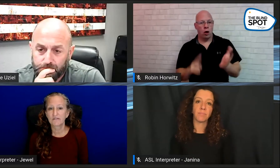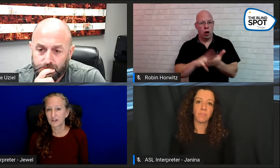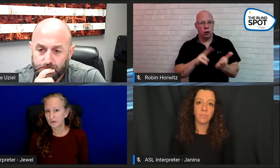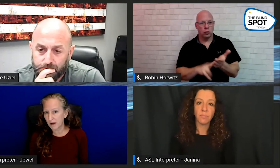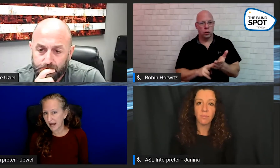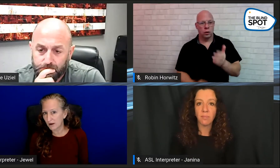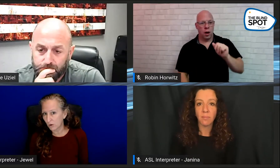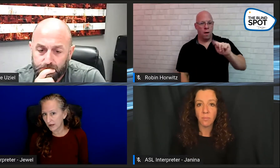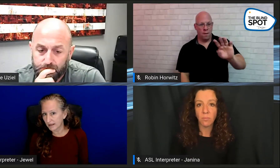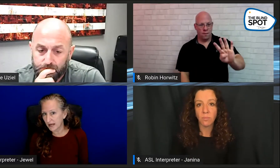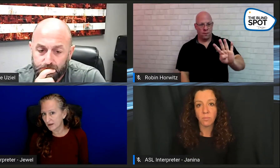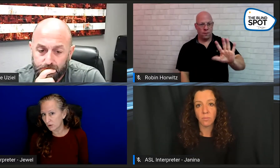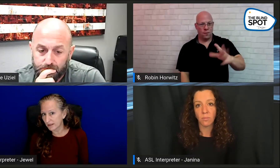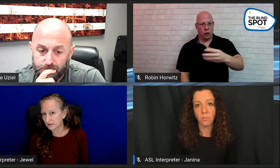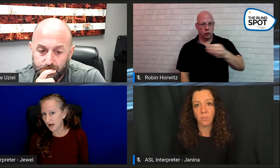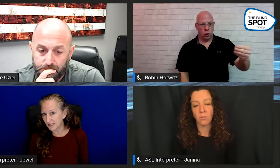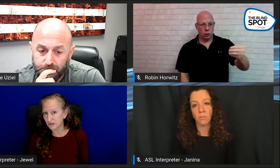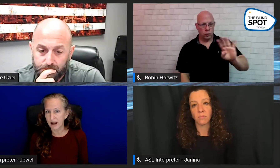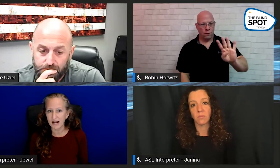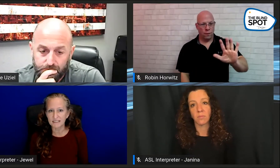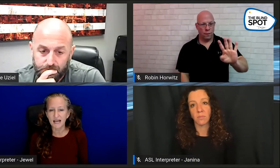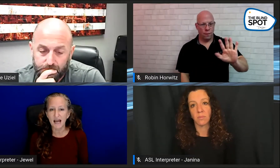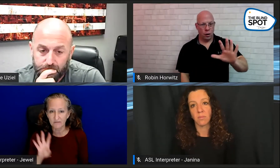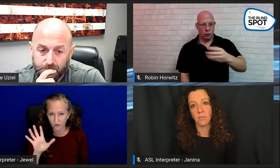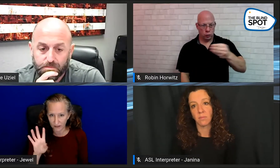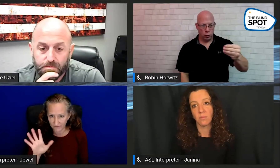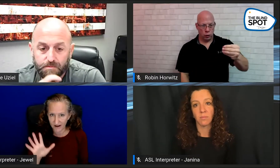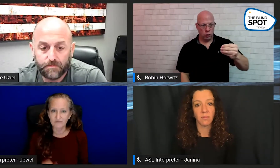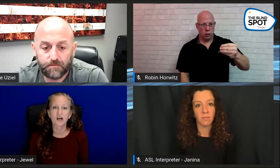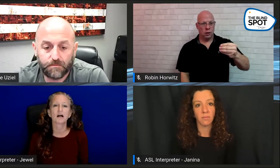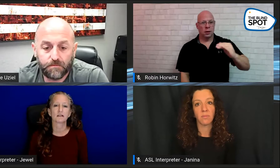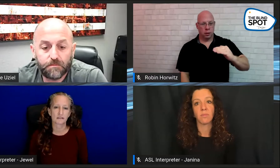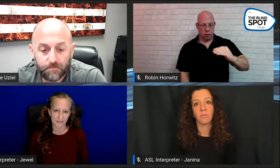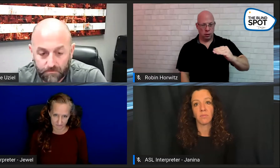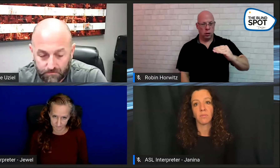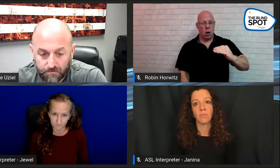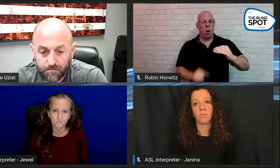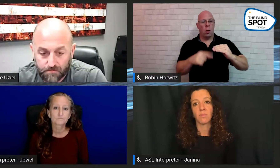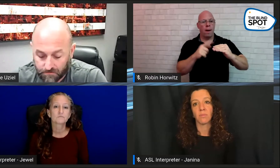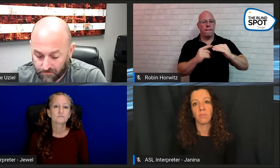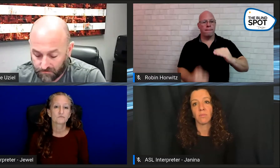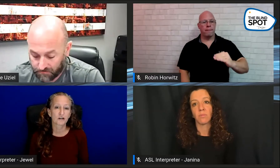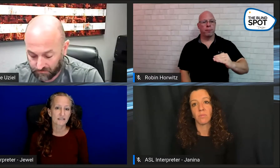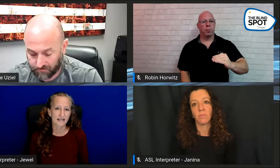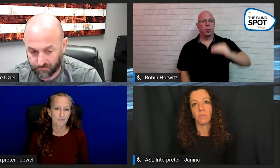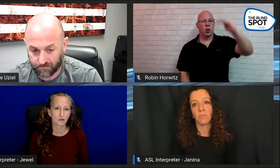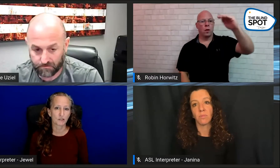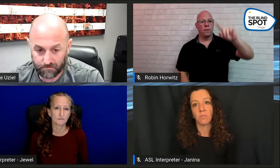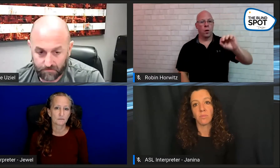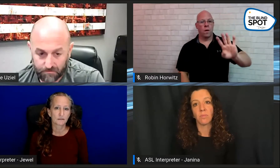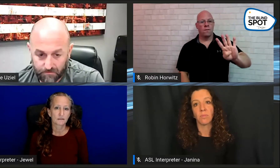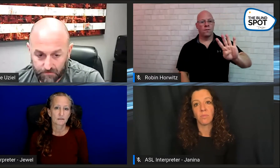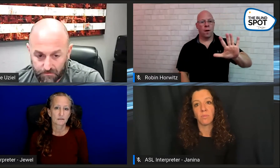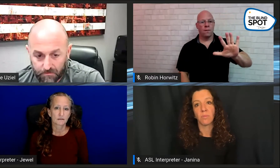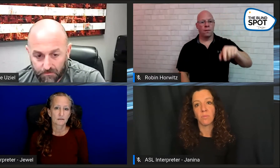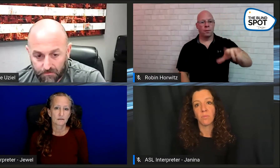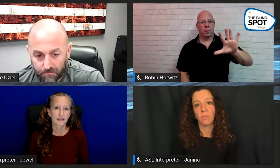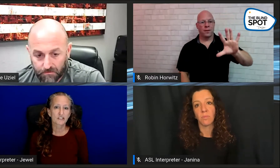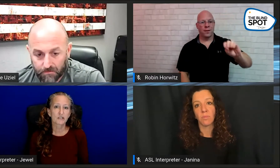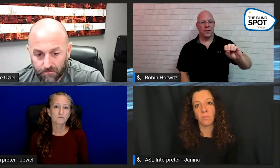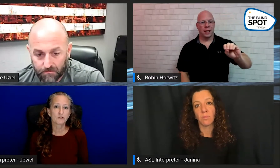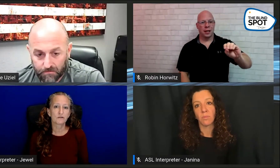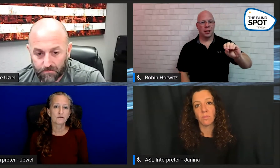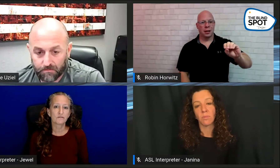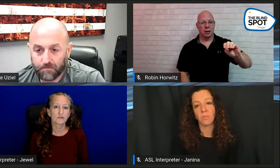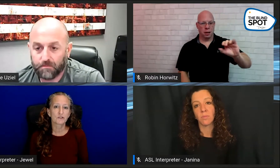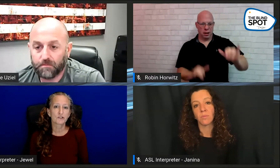So if you buy an oil contract at $45, for example, it